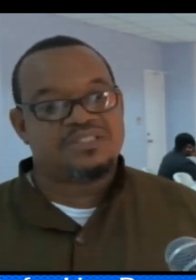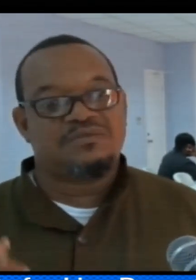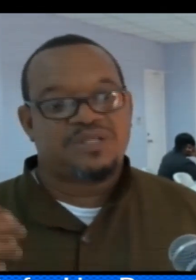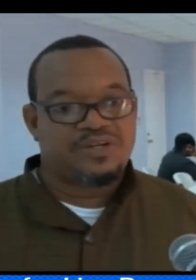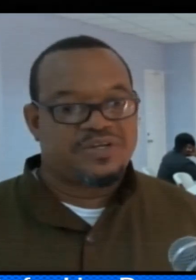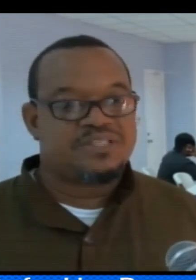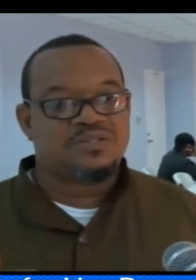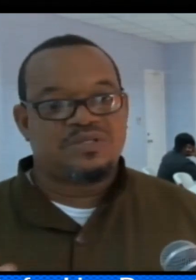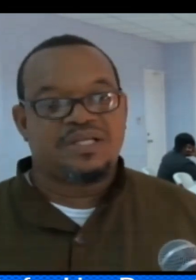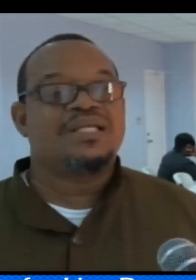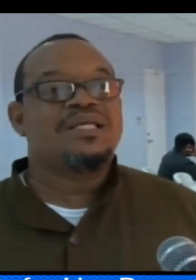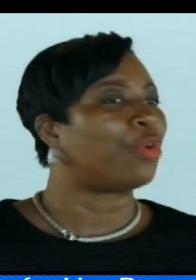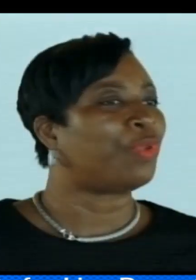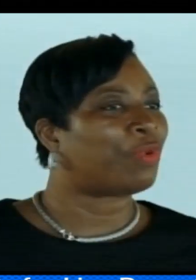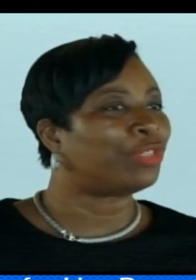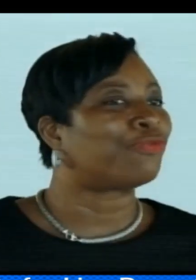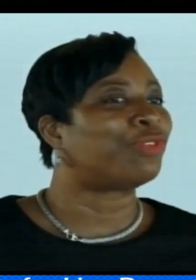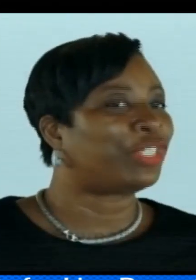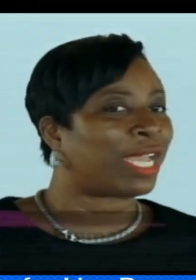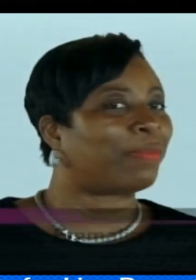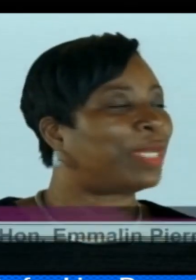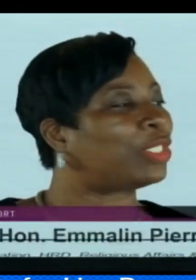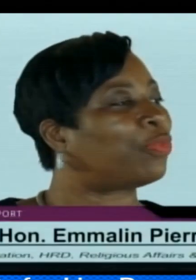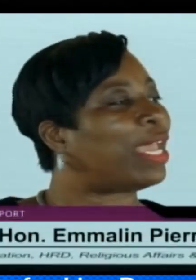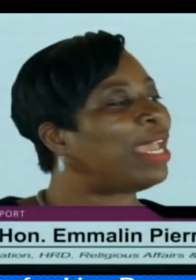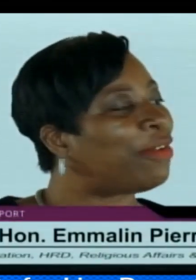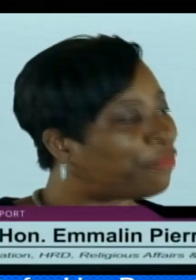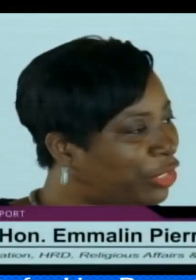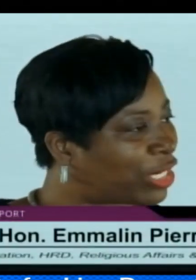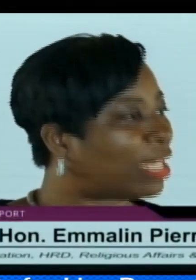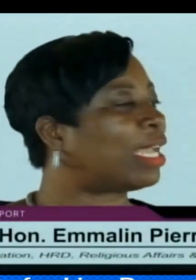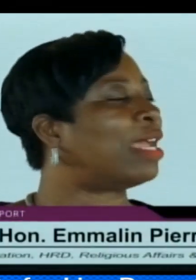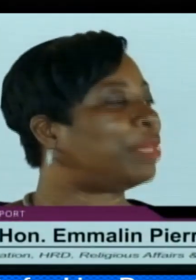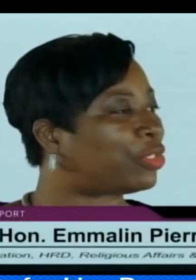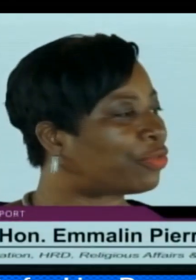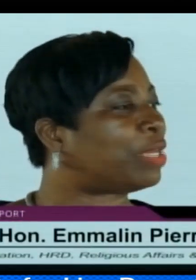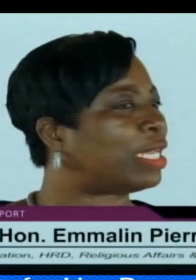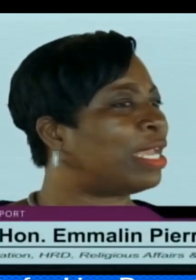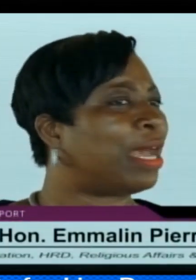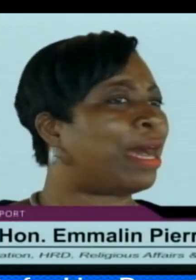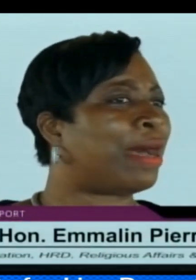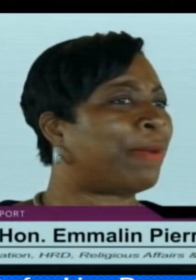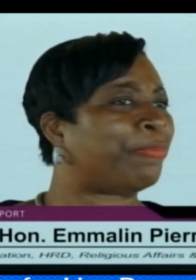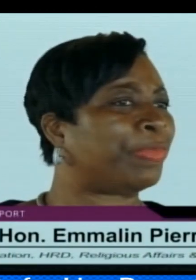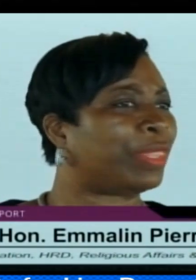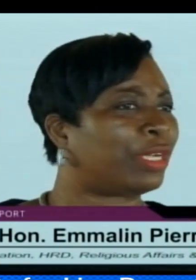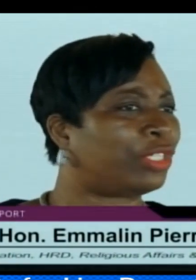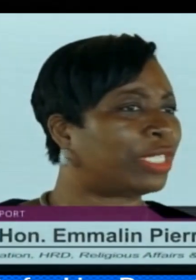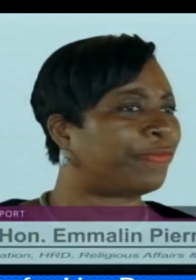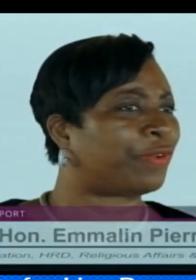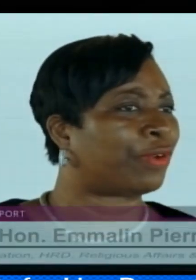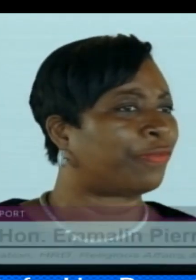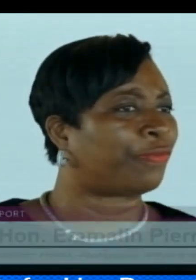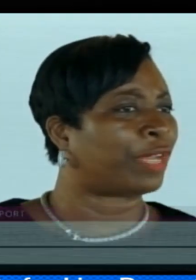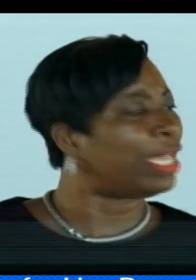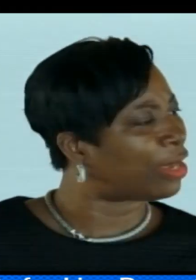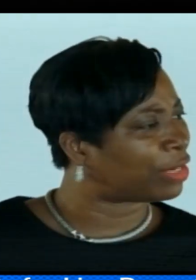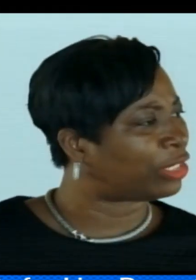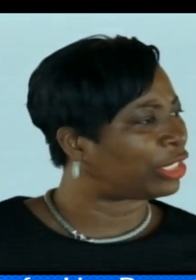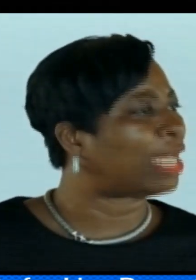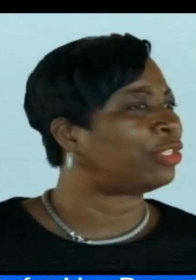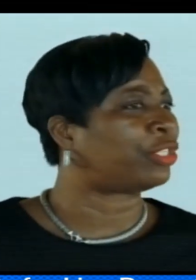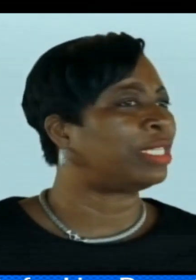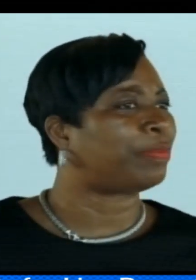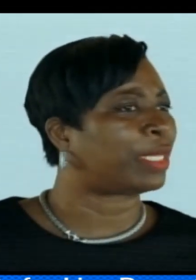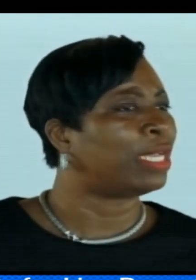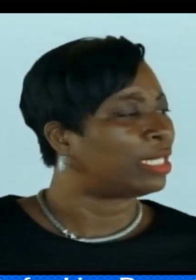FM system, the hearing aids, and all that. We want to reach that place where every child can be screened, not just for